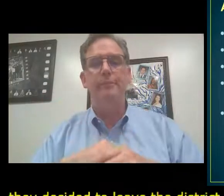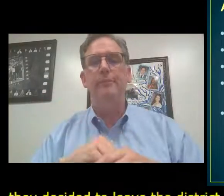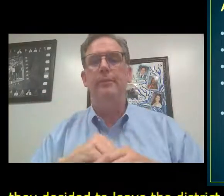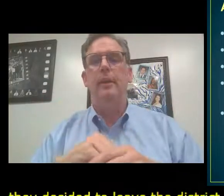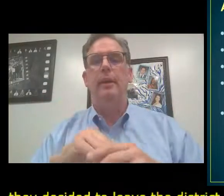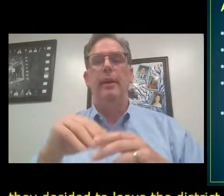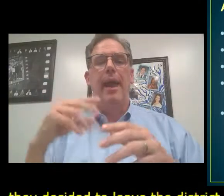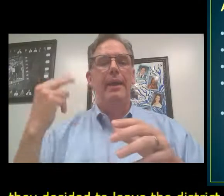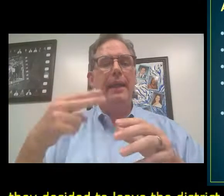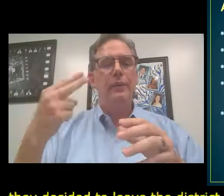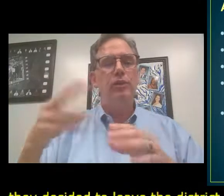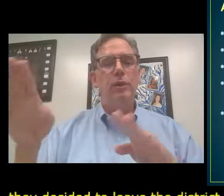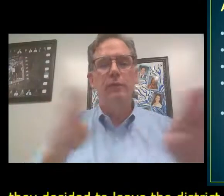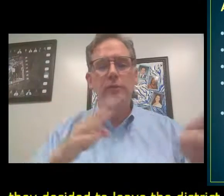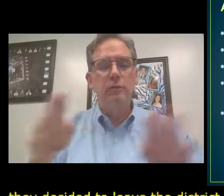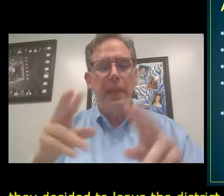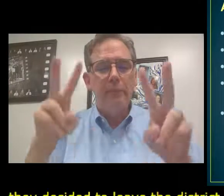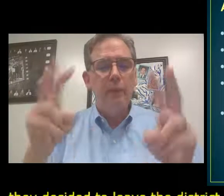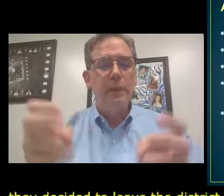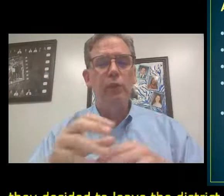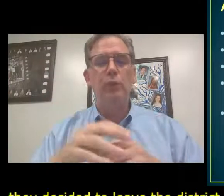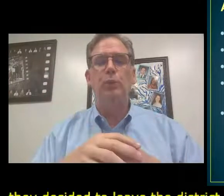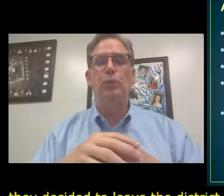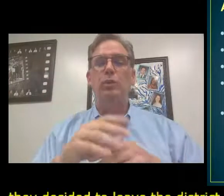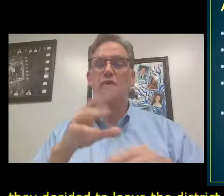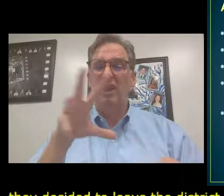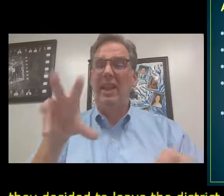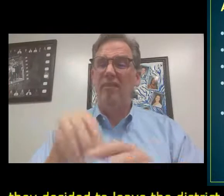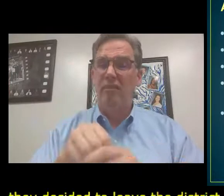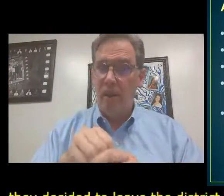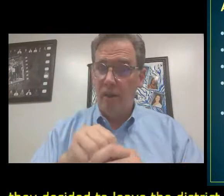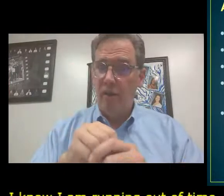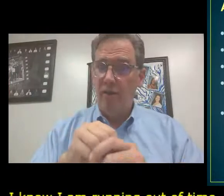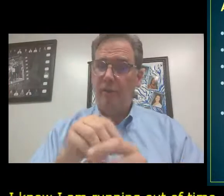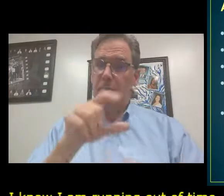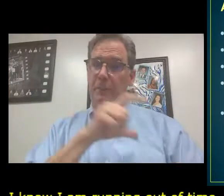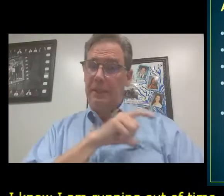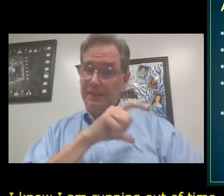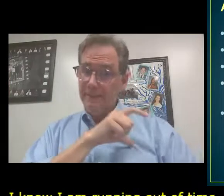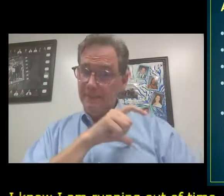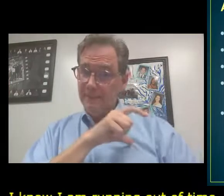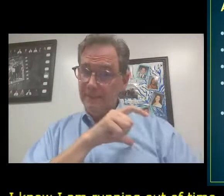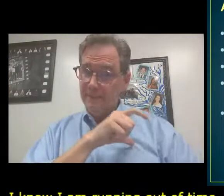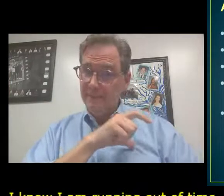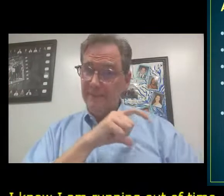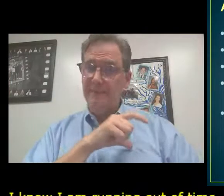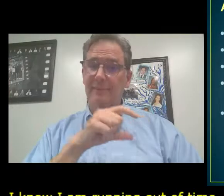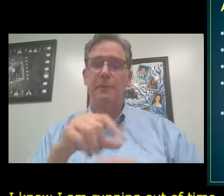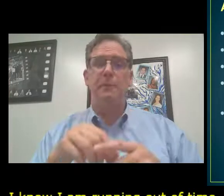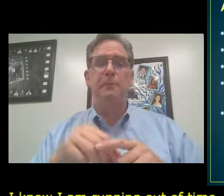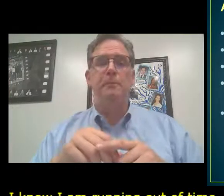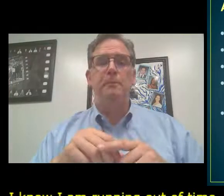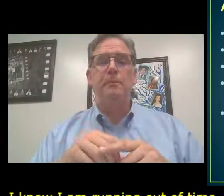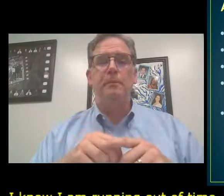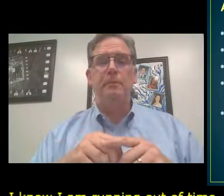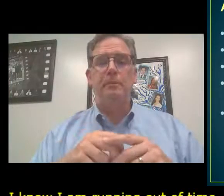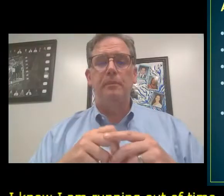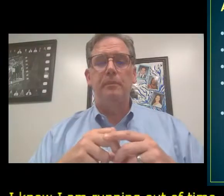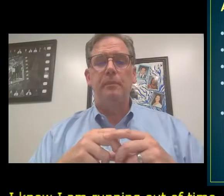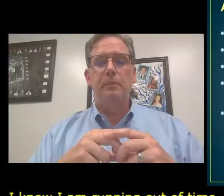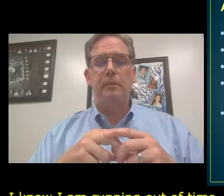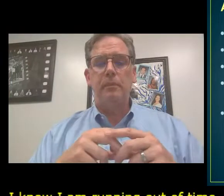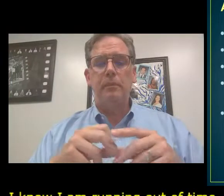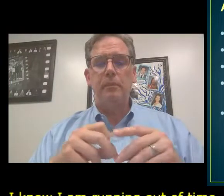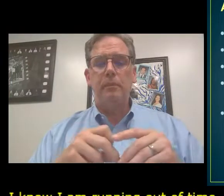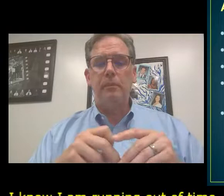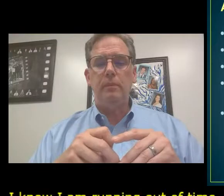We got a referral from a student who was in 8th grade. The student was referred to our school because of